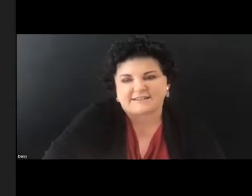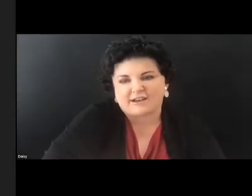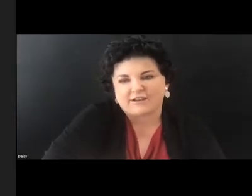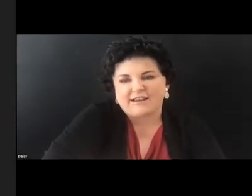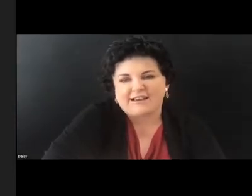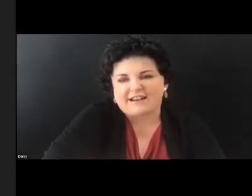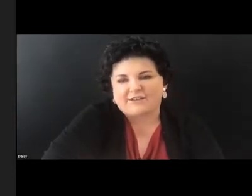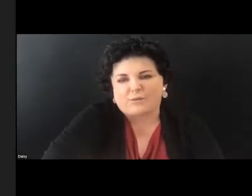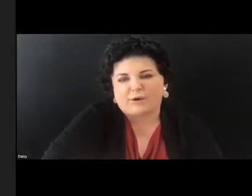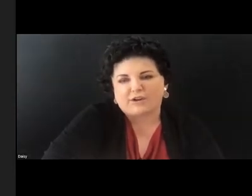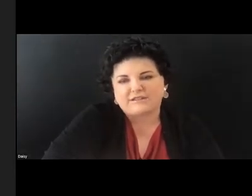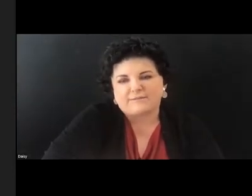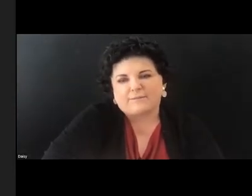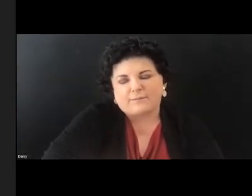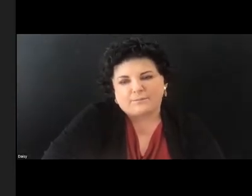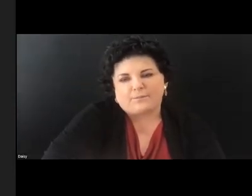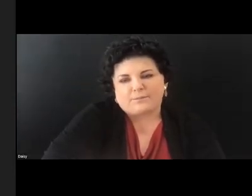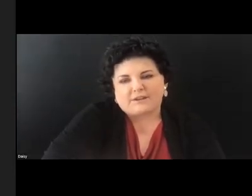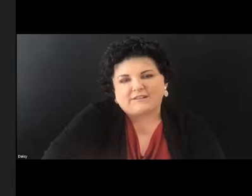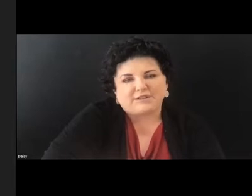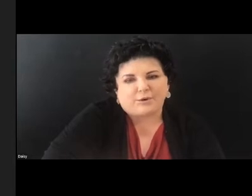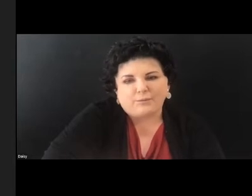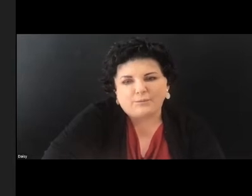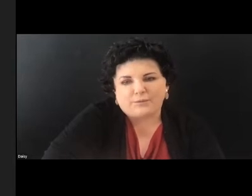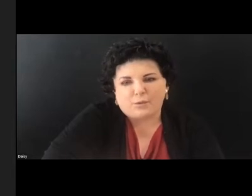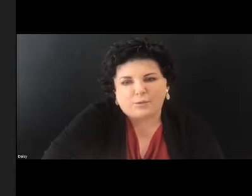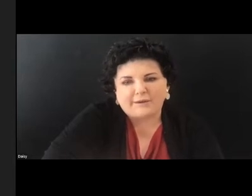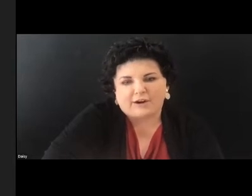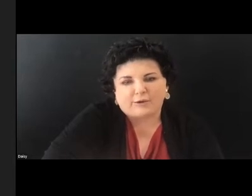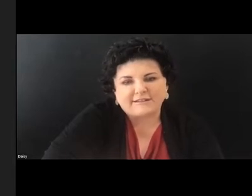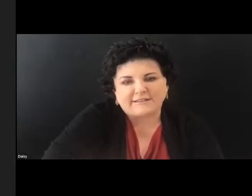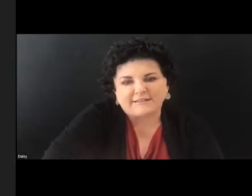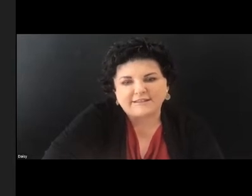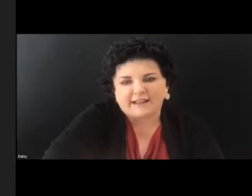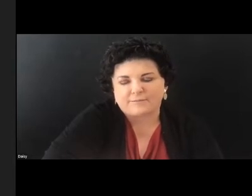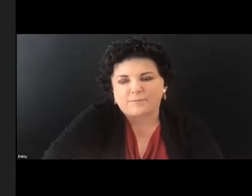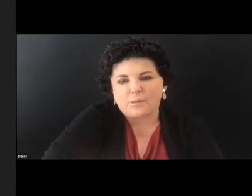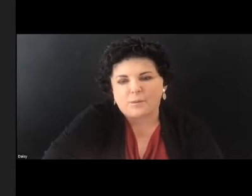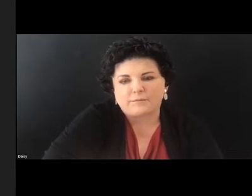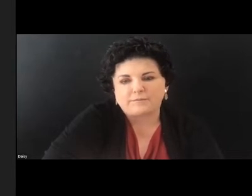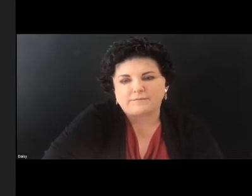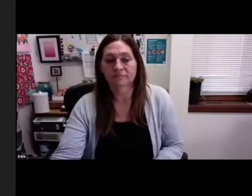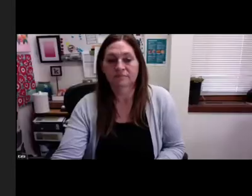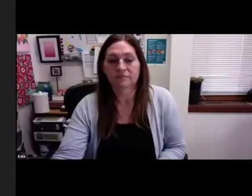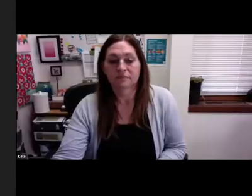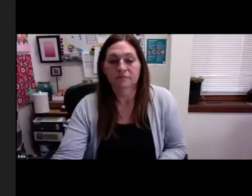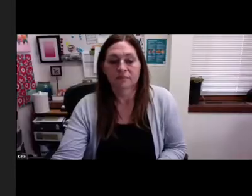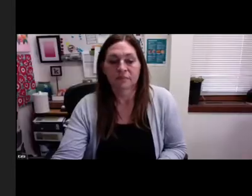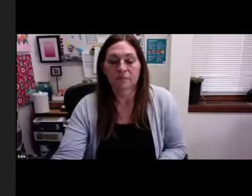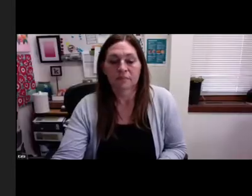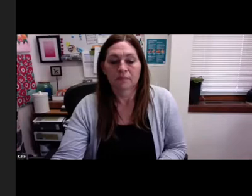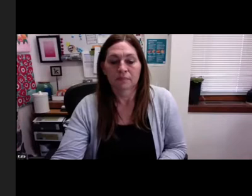to sound, and how that works. So we are going to discuss that.